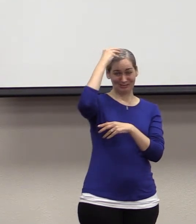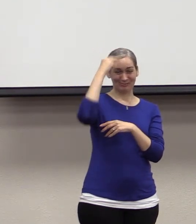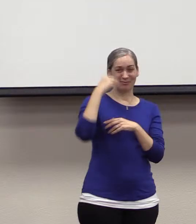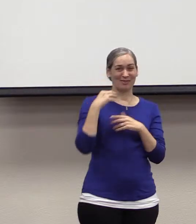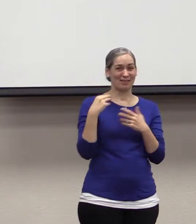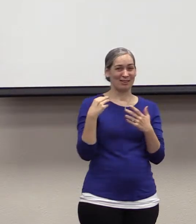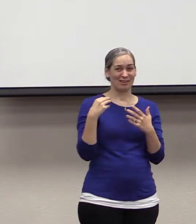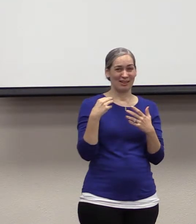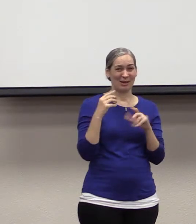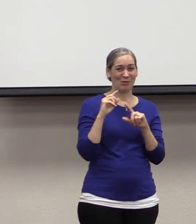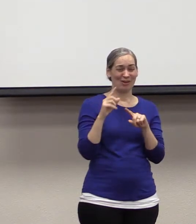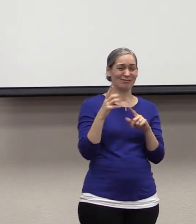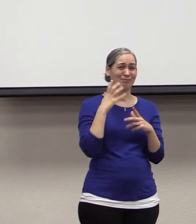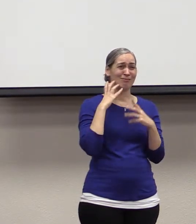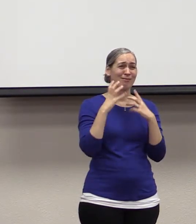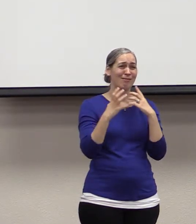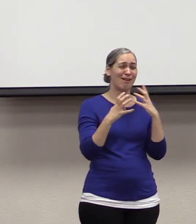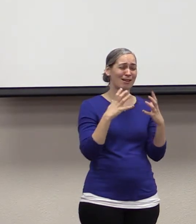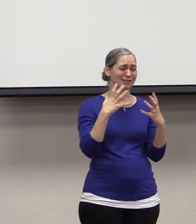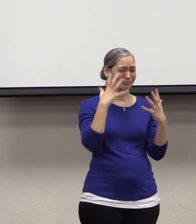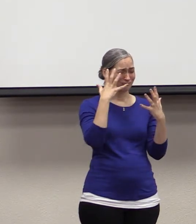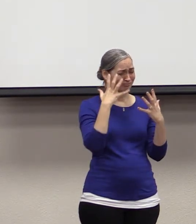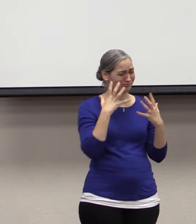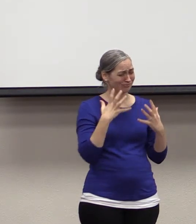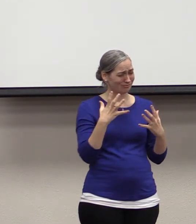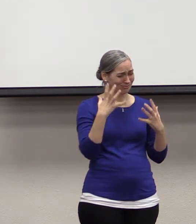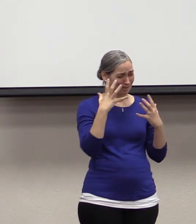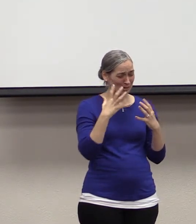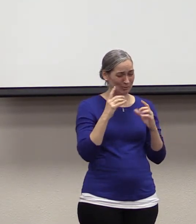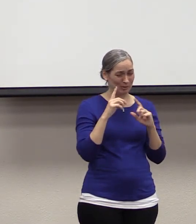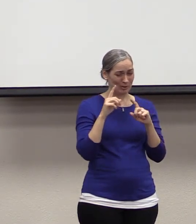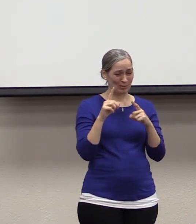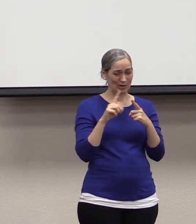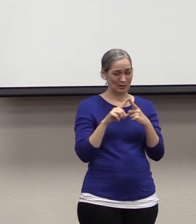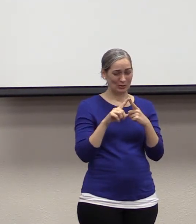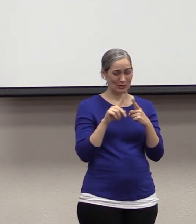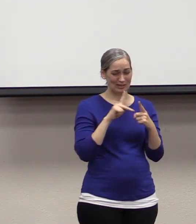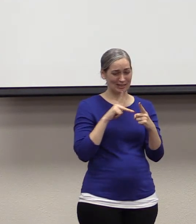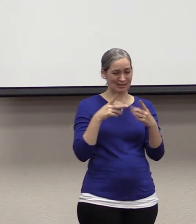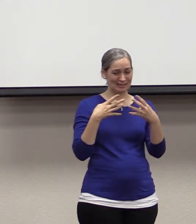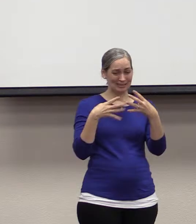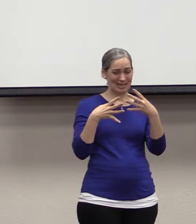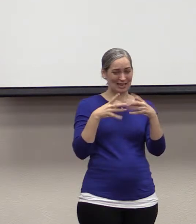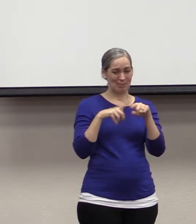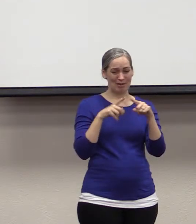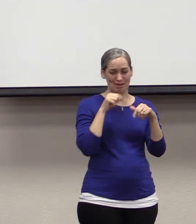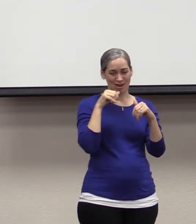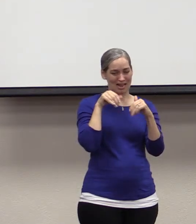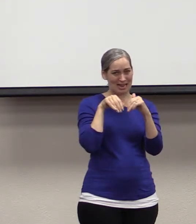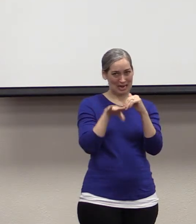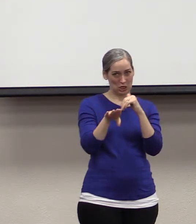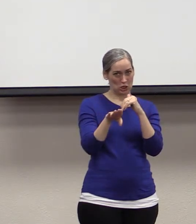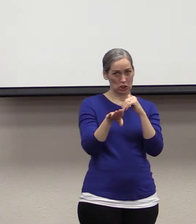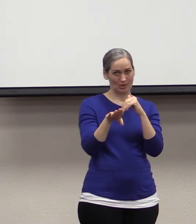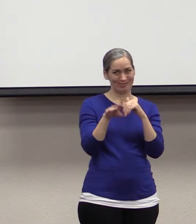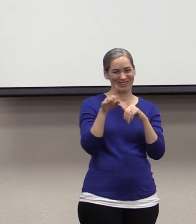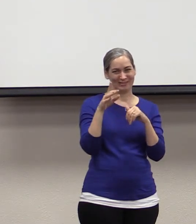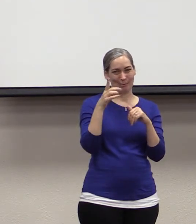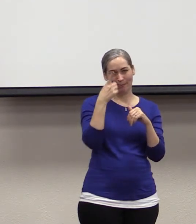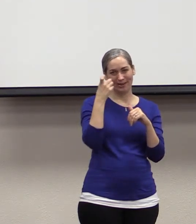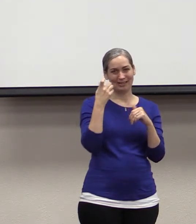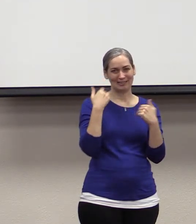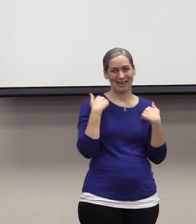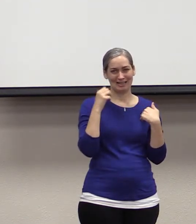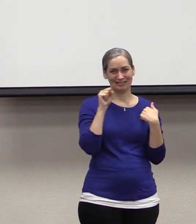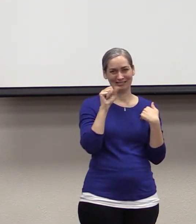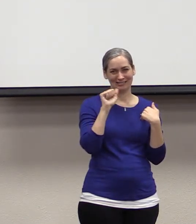But he went only as far as the king's gate, because no one clothed in sackcloth was allowed to enter it. In every province to which